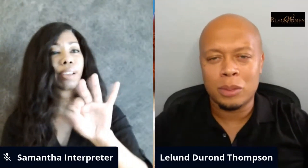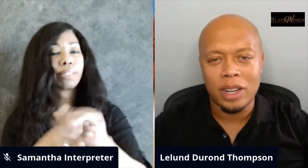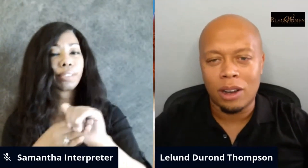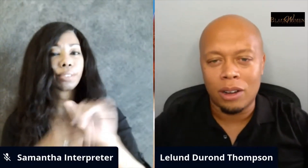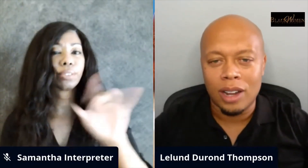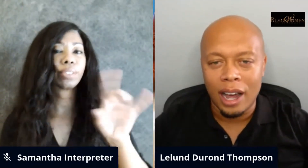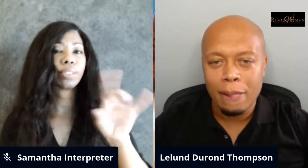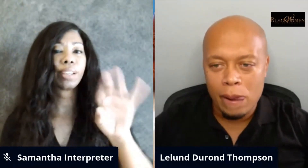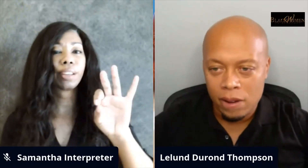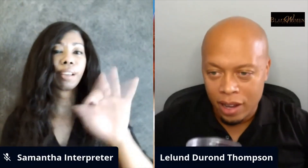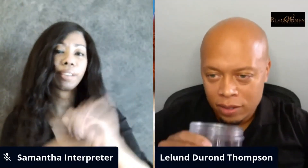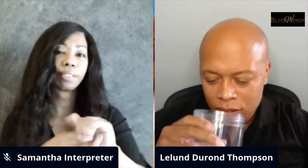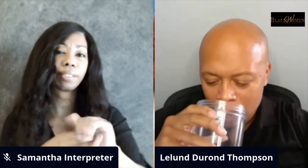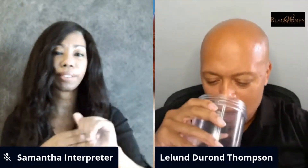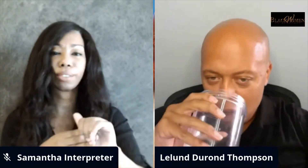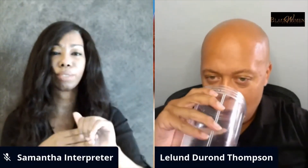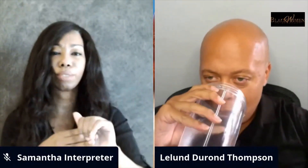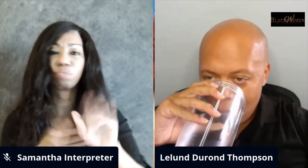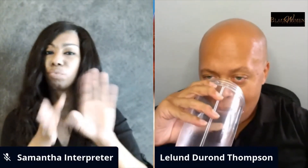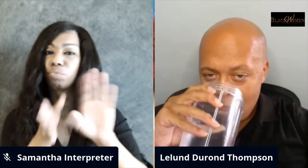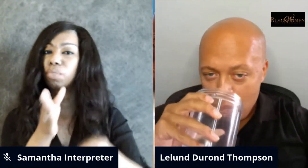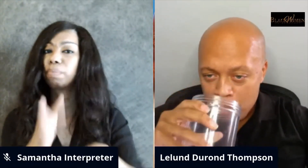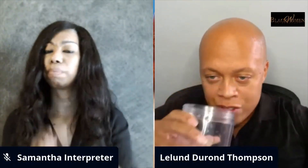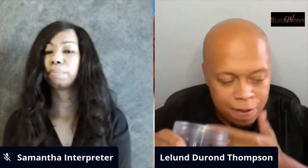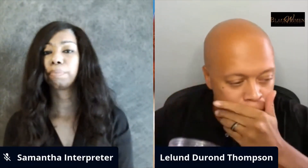don't need to spend a whole lot, okay?